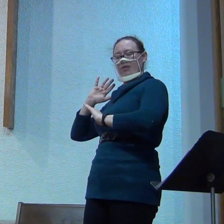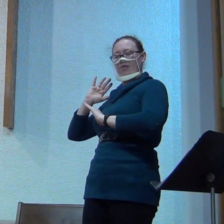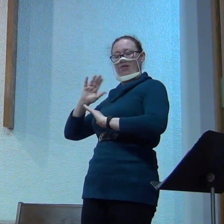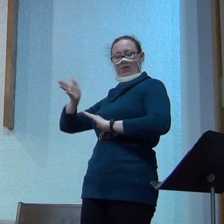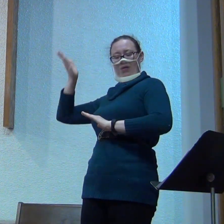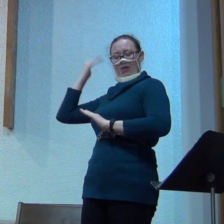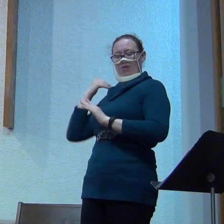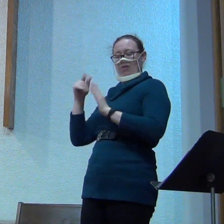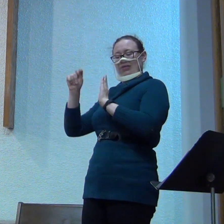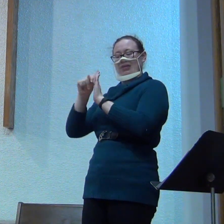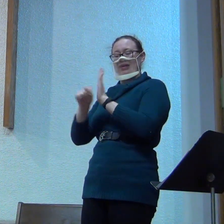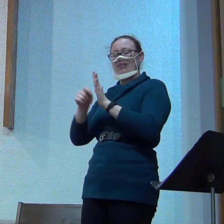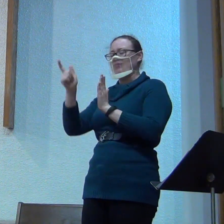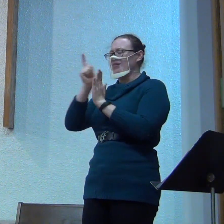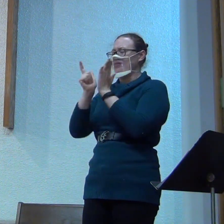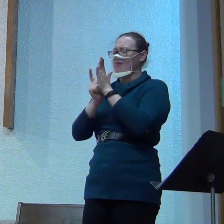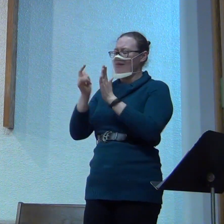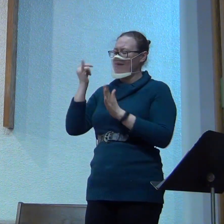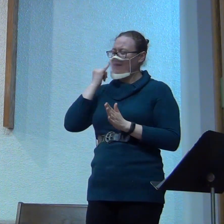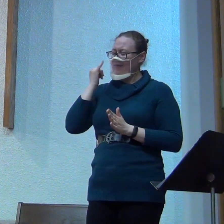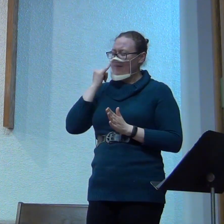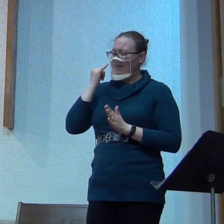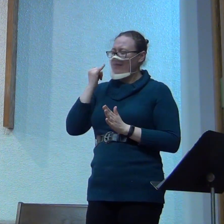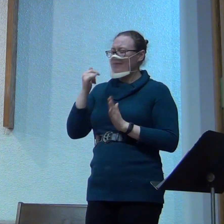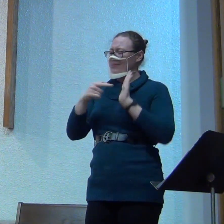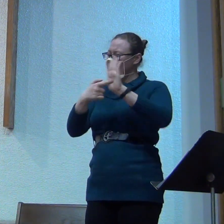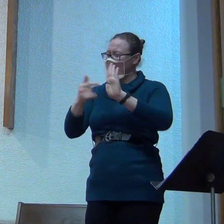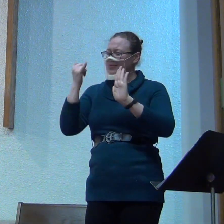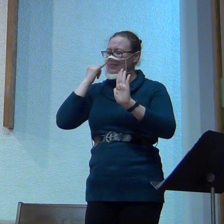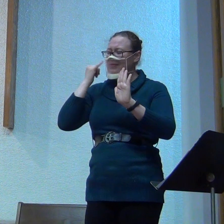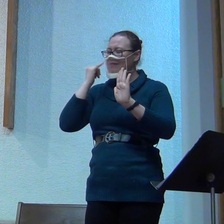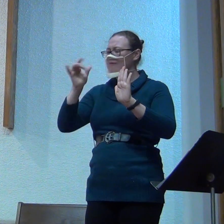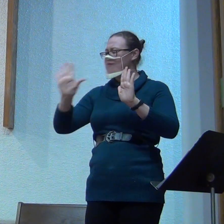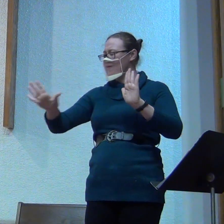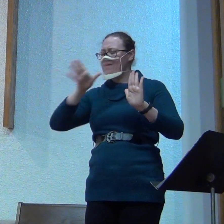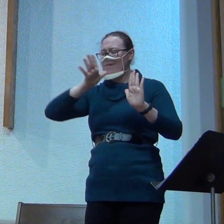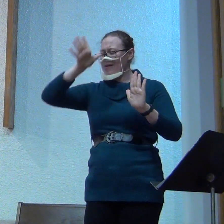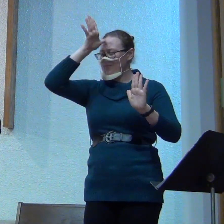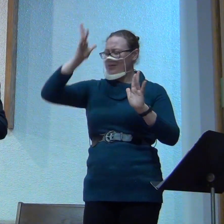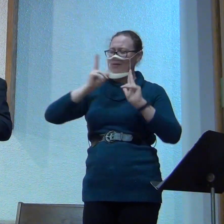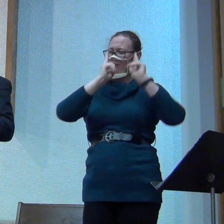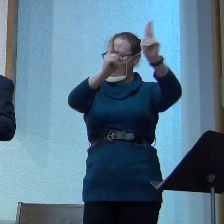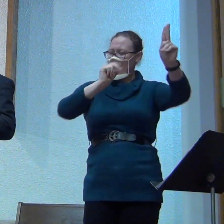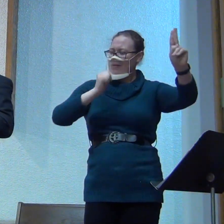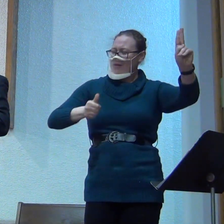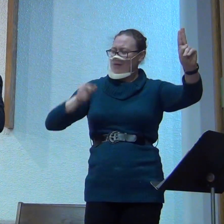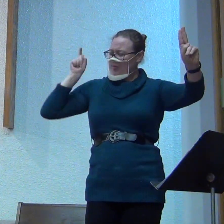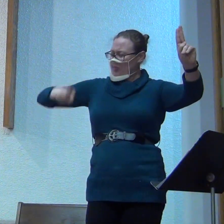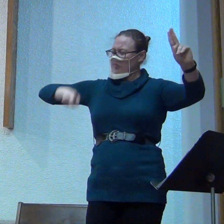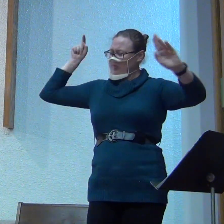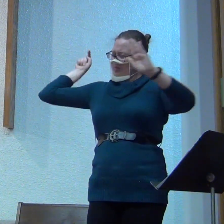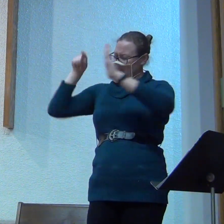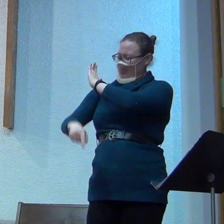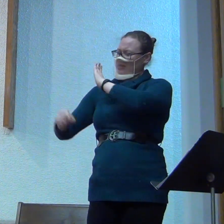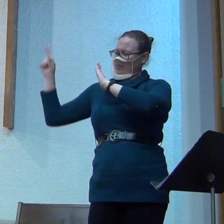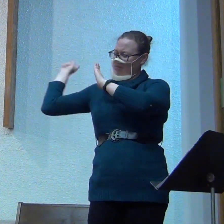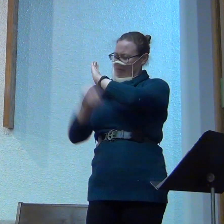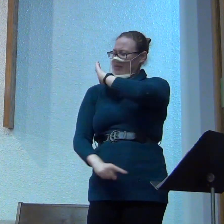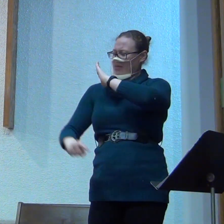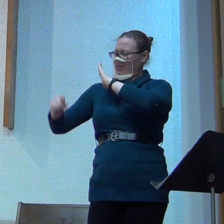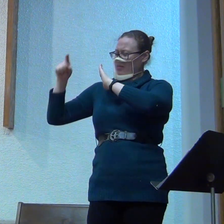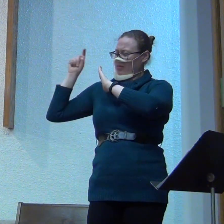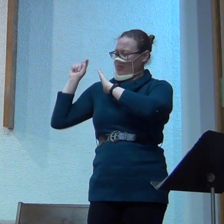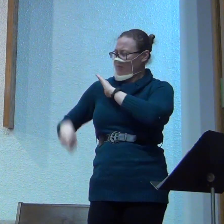up in a culture that said those who disobey their parents, who are dishonoring to their parents, deserve the death penalty.